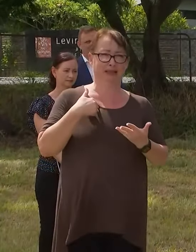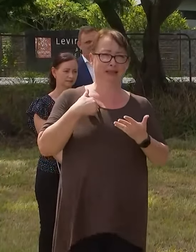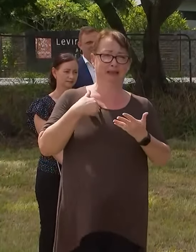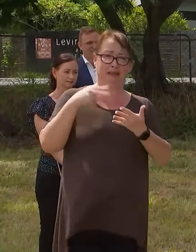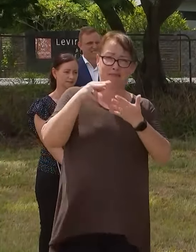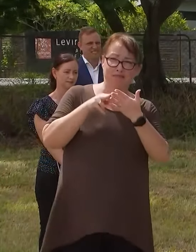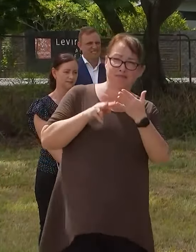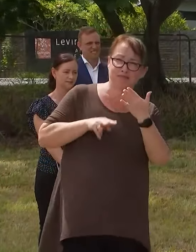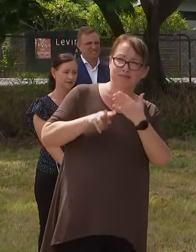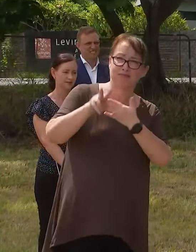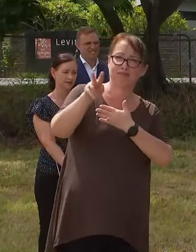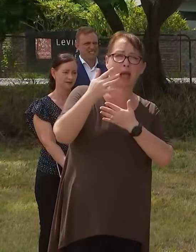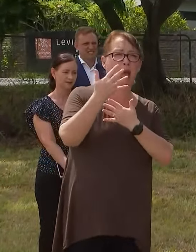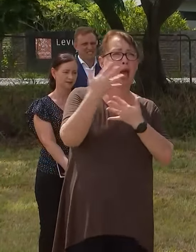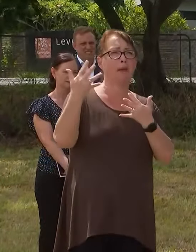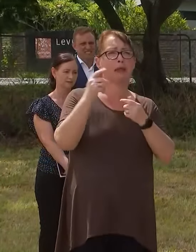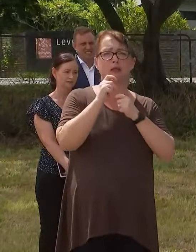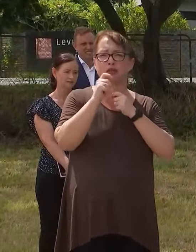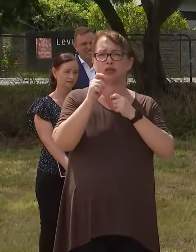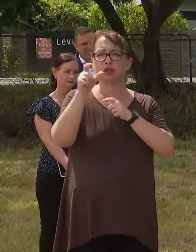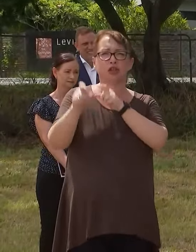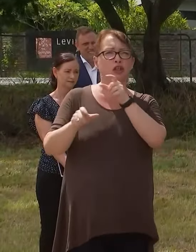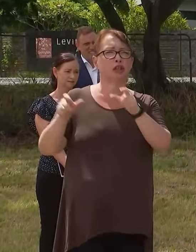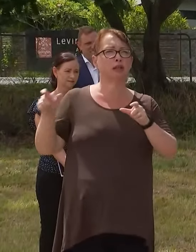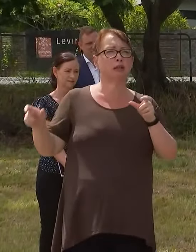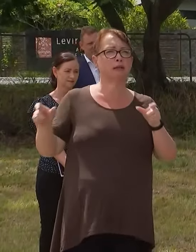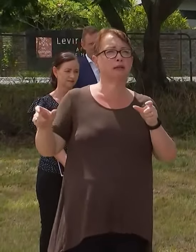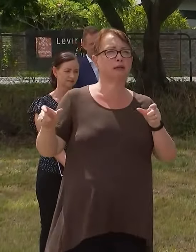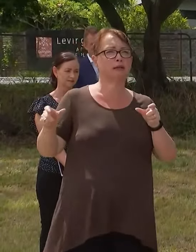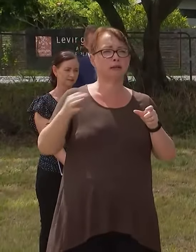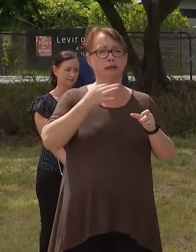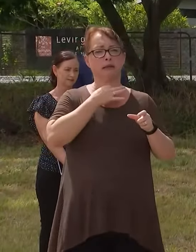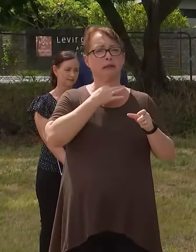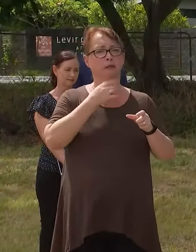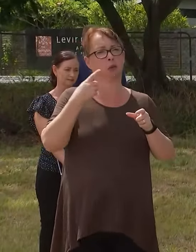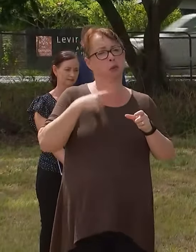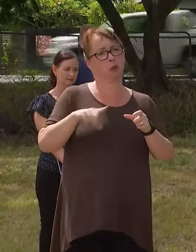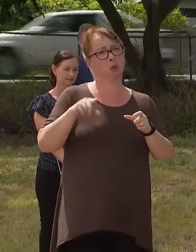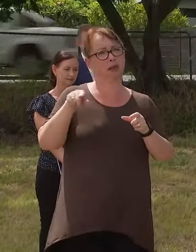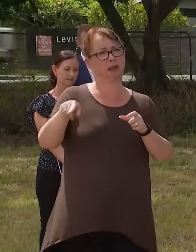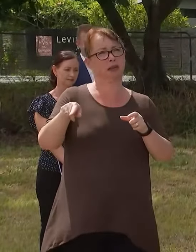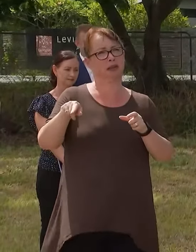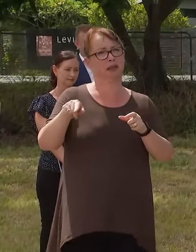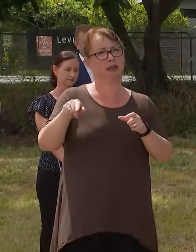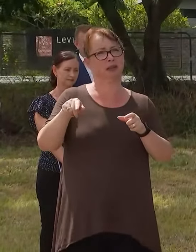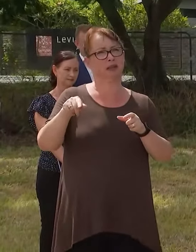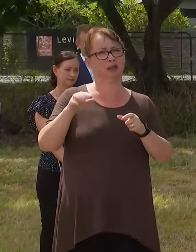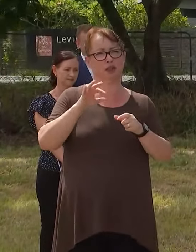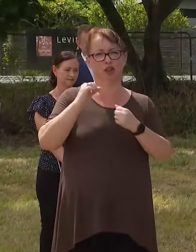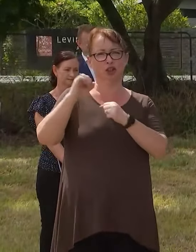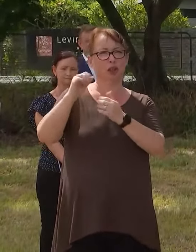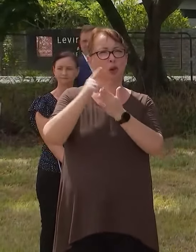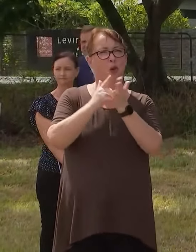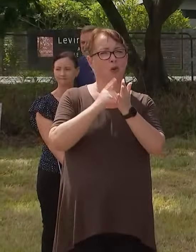are in jeopardy because the shield laws haven't been extended to confidential hearings at the CCC. A